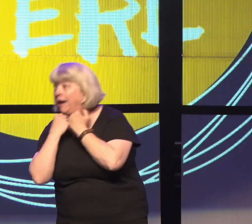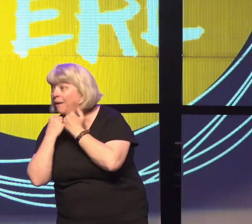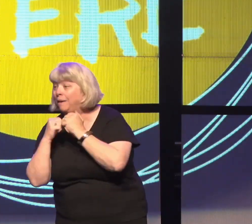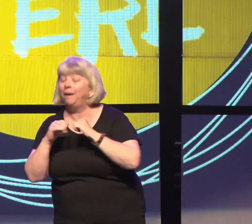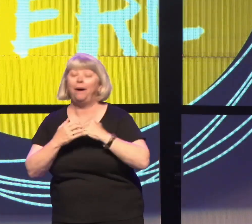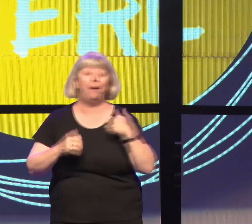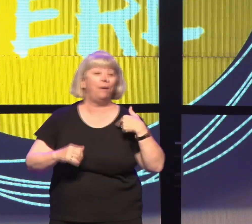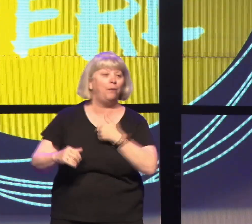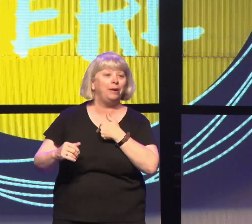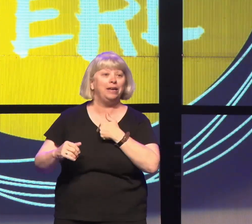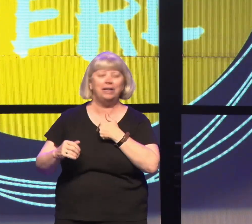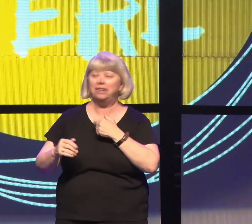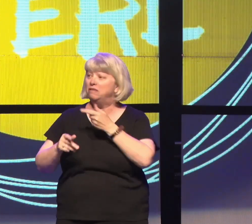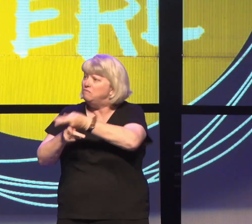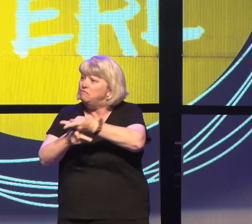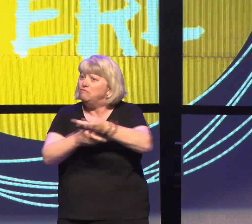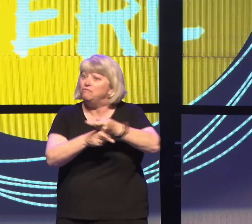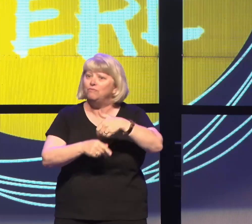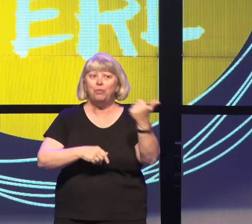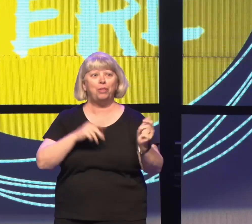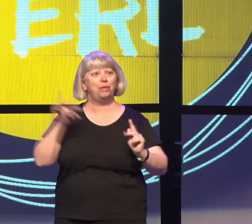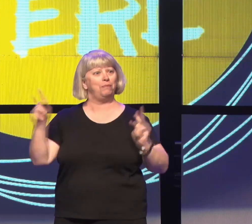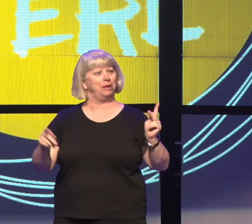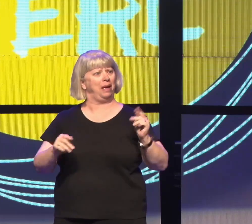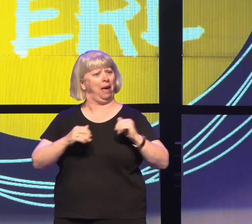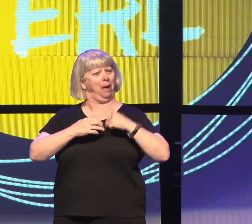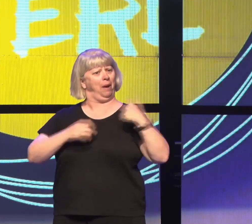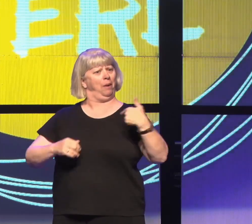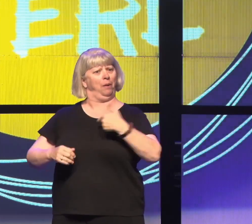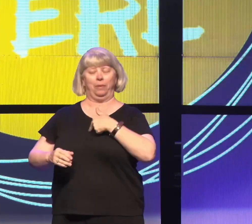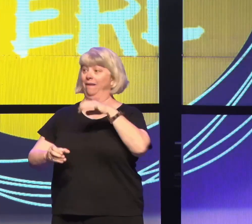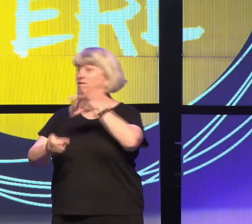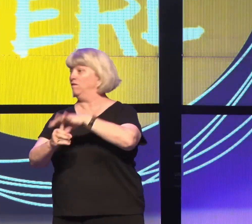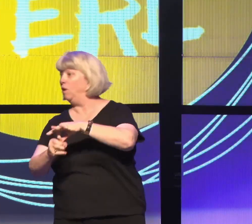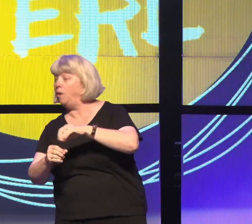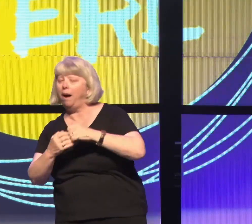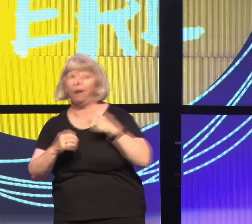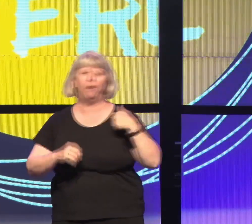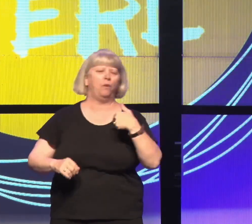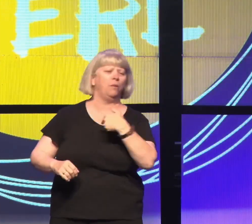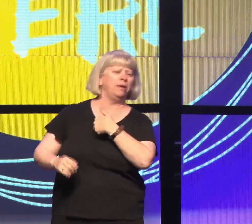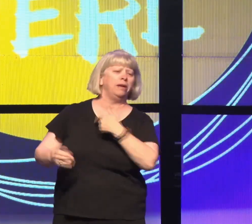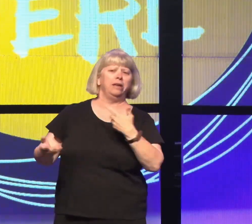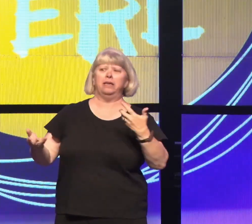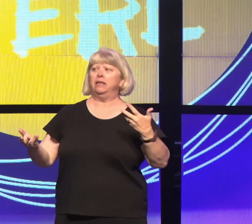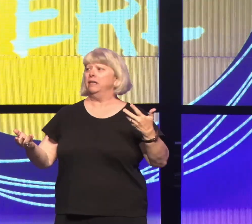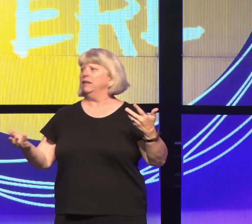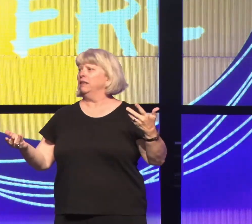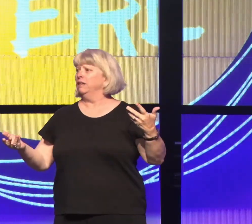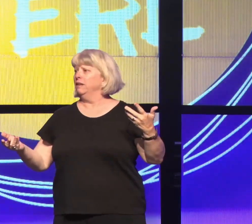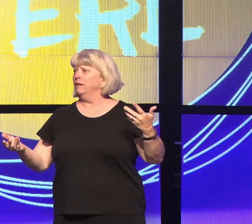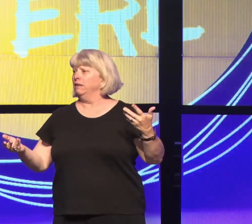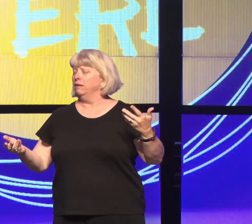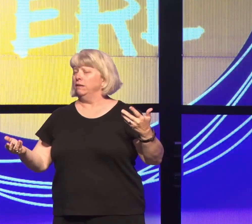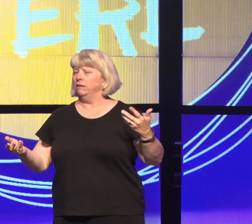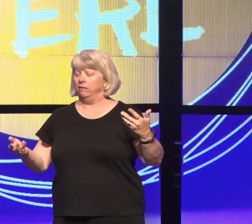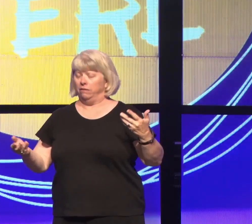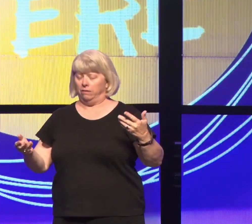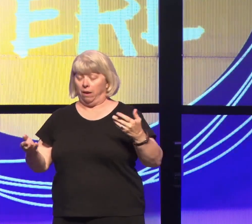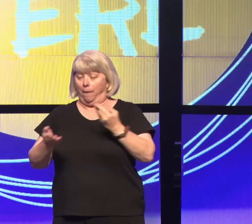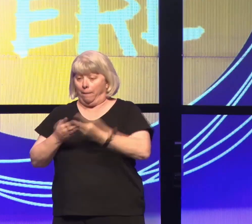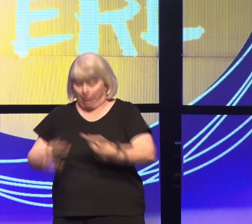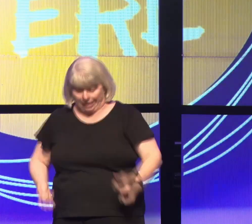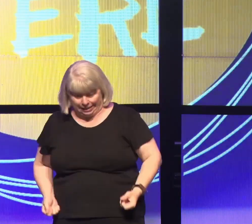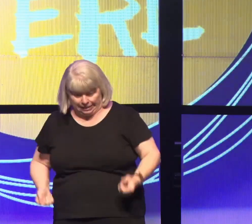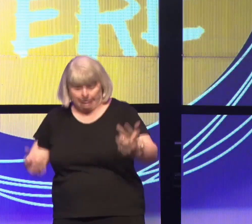way we treat other people, in the way we vote, in the way we spend our money, in